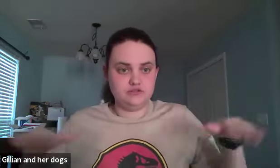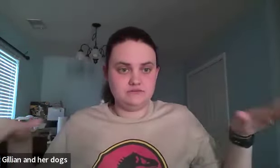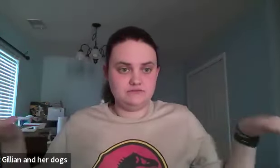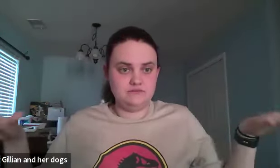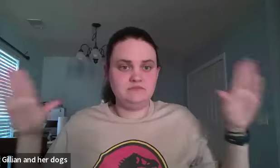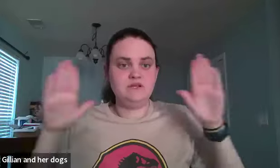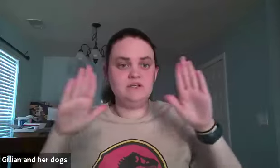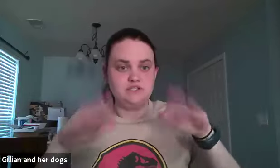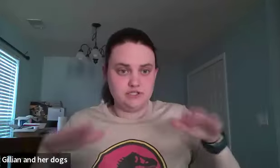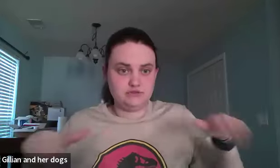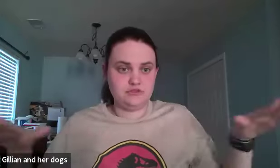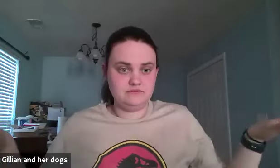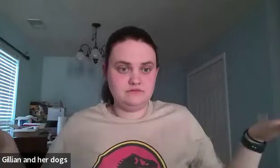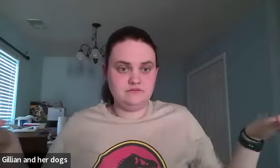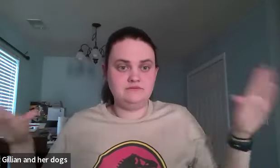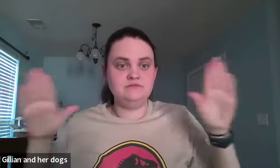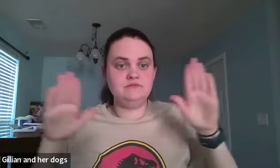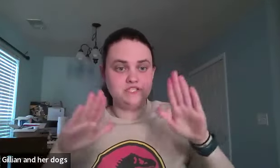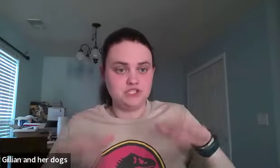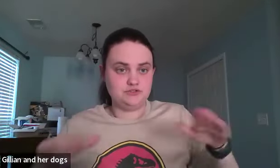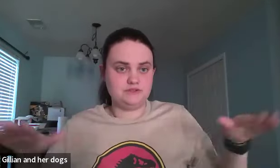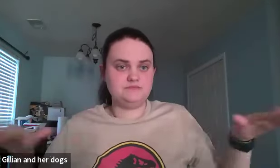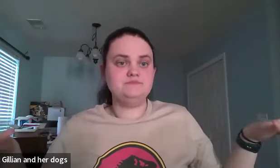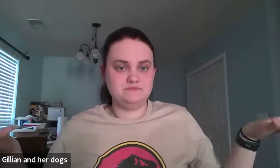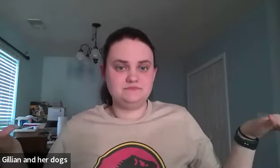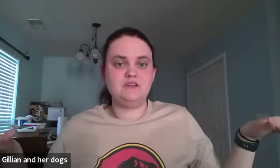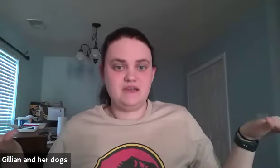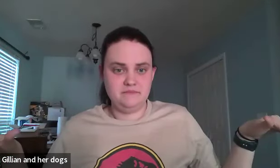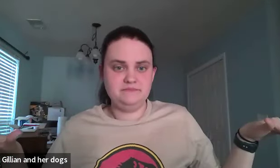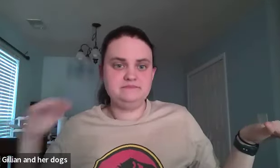Children, children, children. Okay.